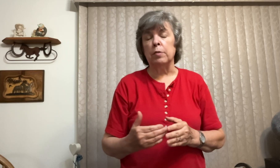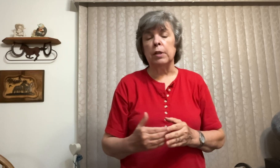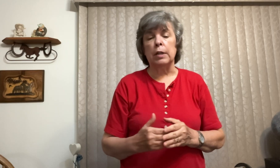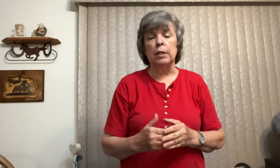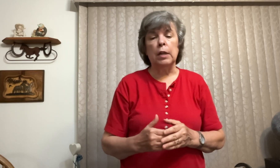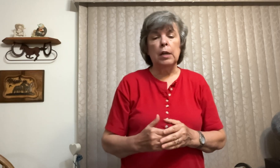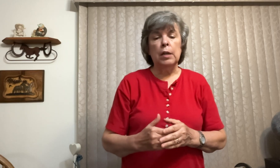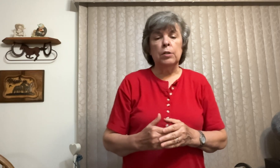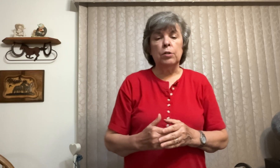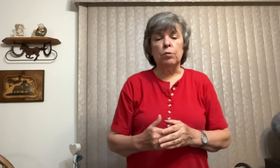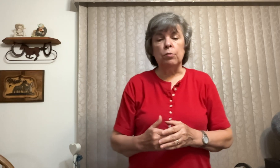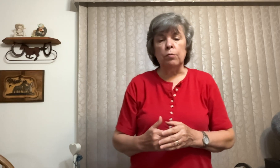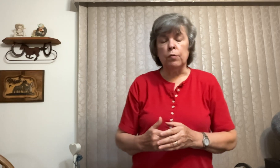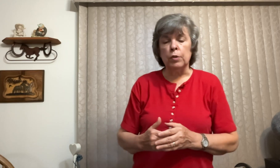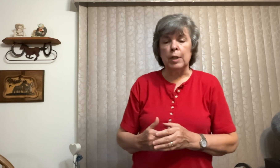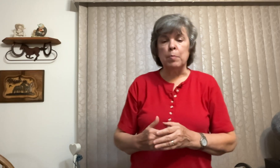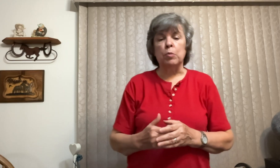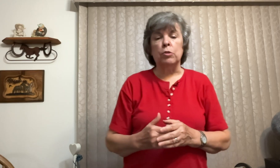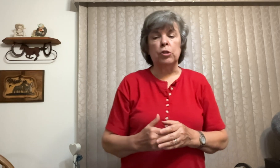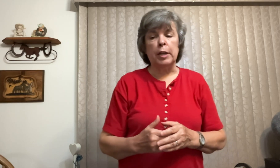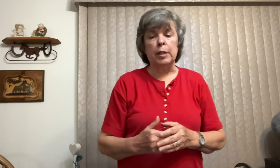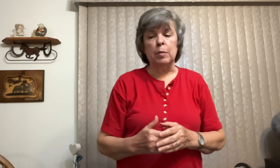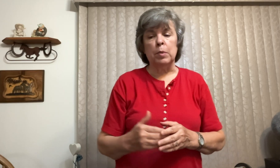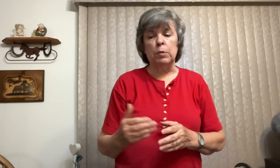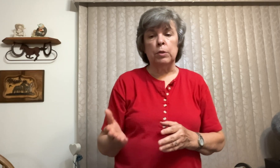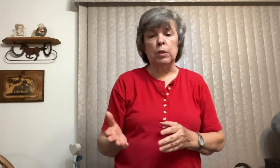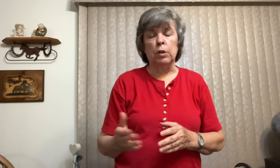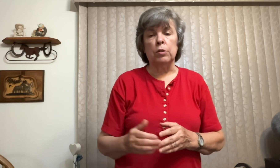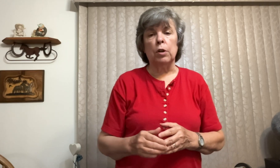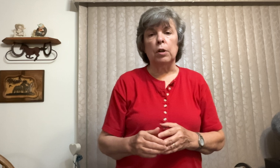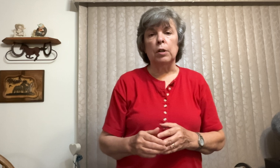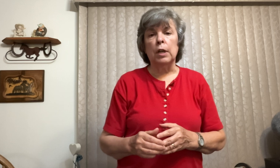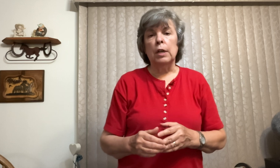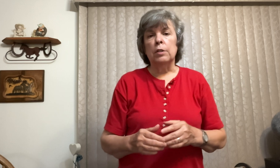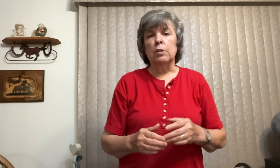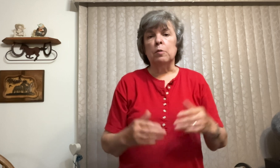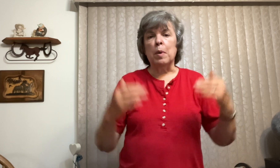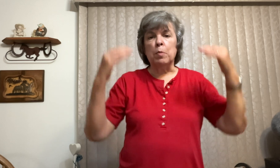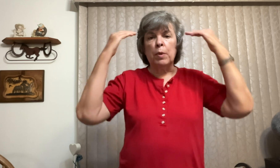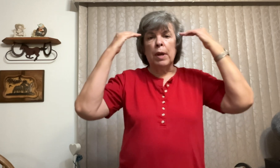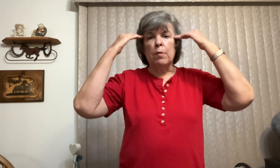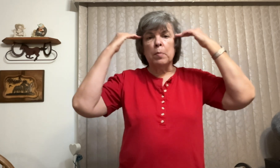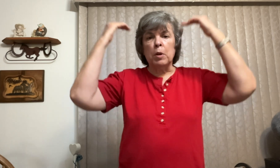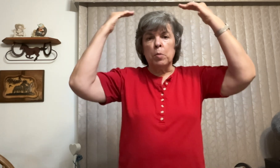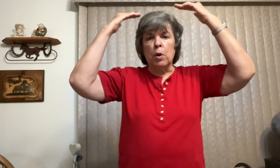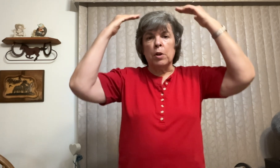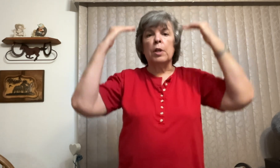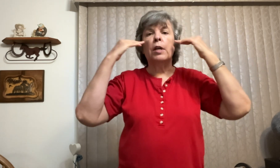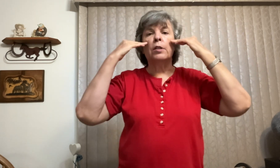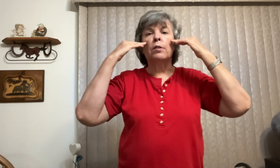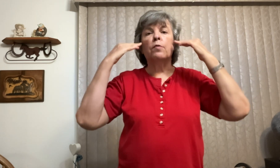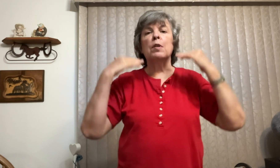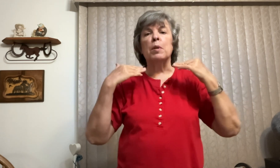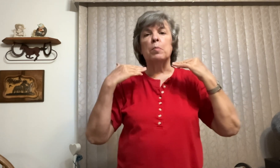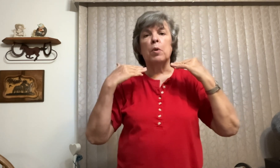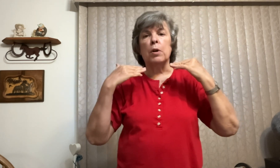that. So, for example, Jacob, who's in our song. So remember, we have the male part of the head and the female part of the